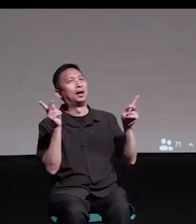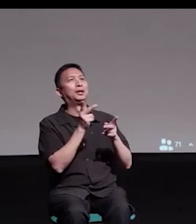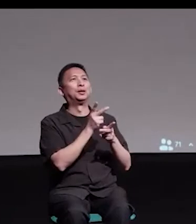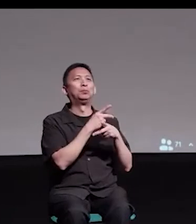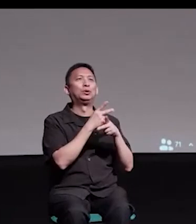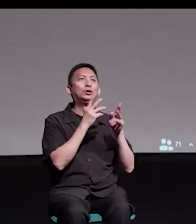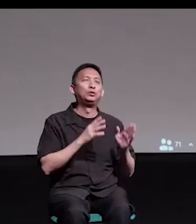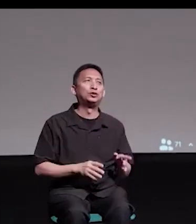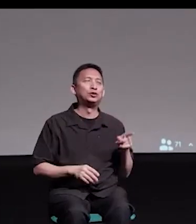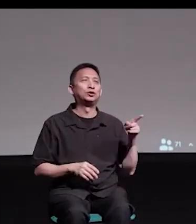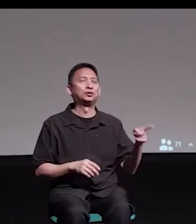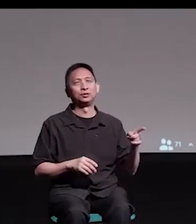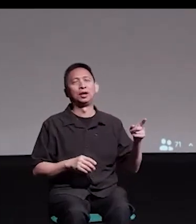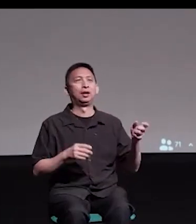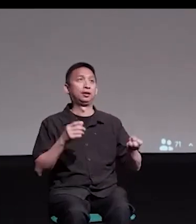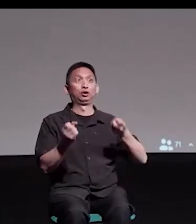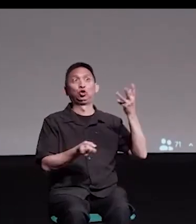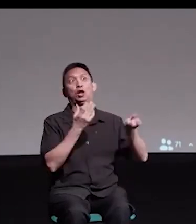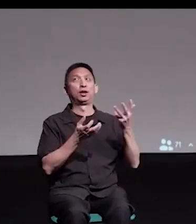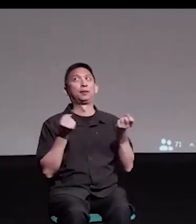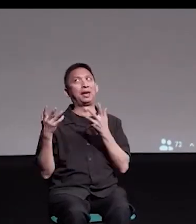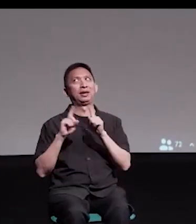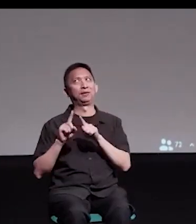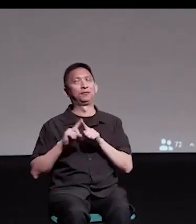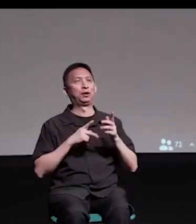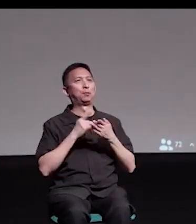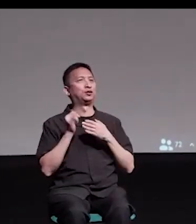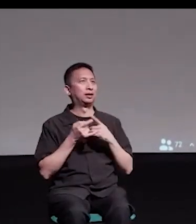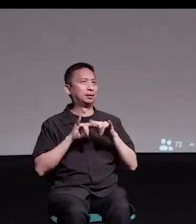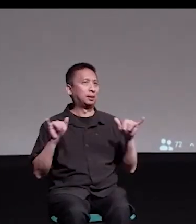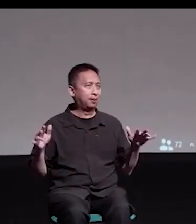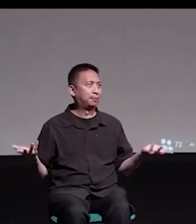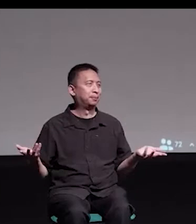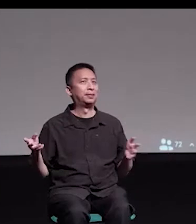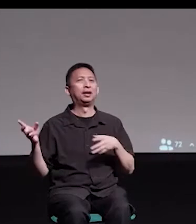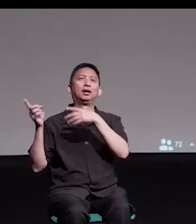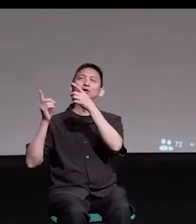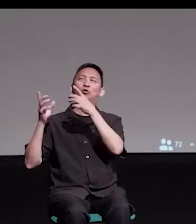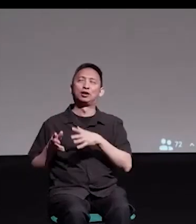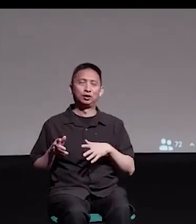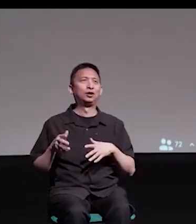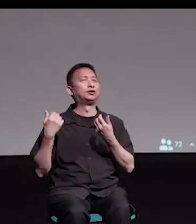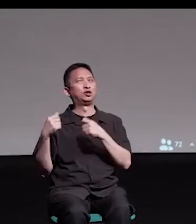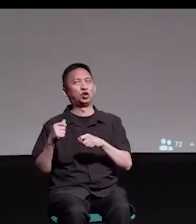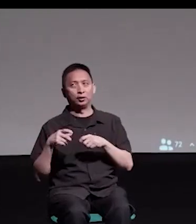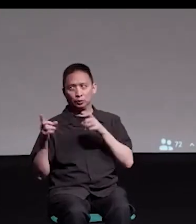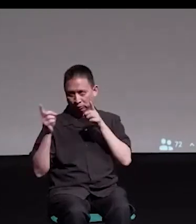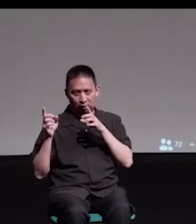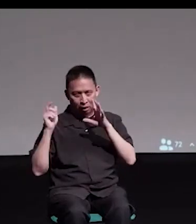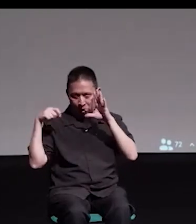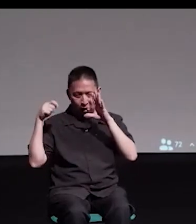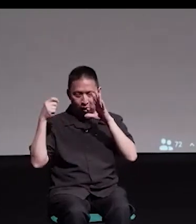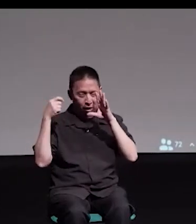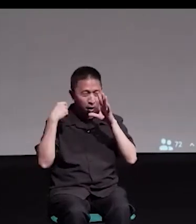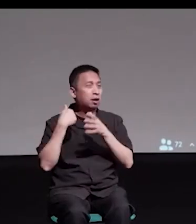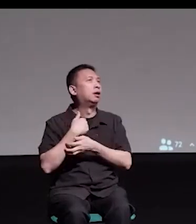Producers are balancing multiple projects at the same time. Directors are pulling this thing to the finish line